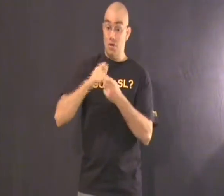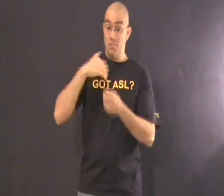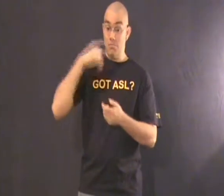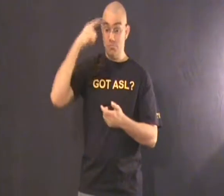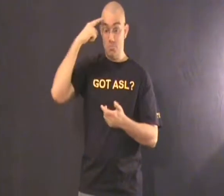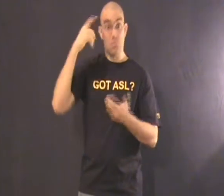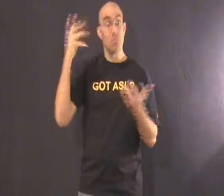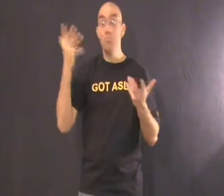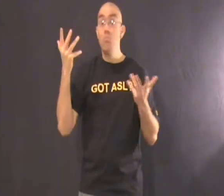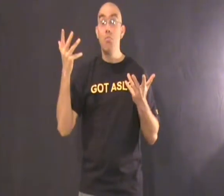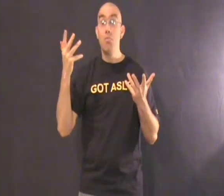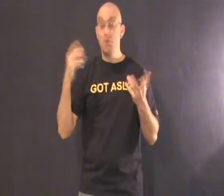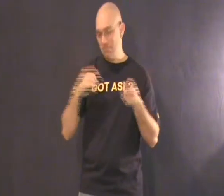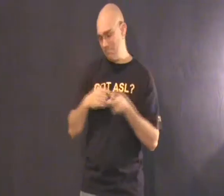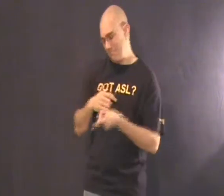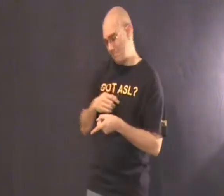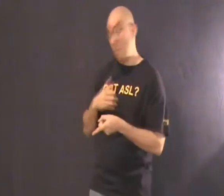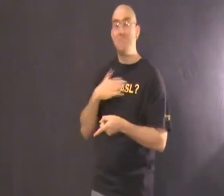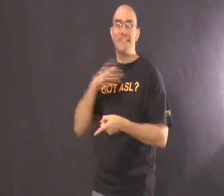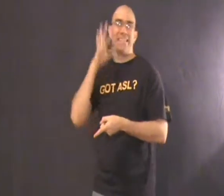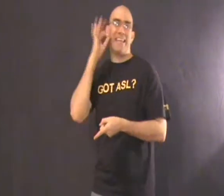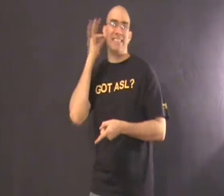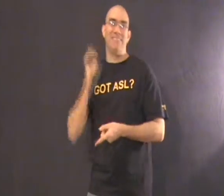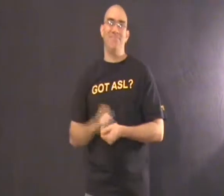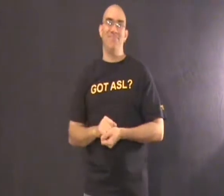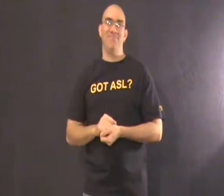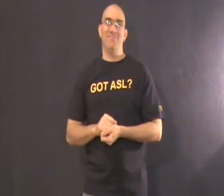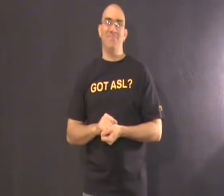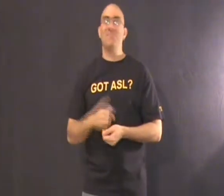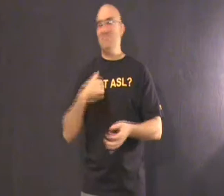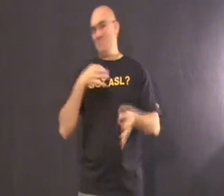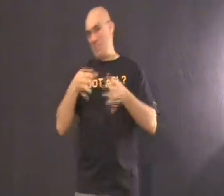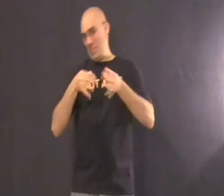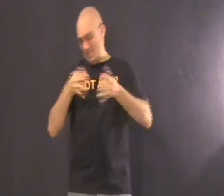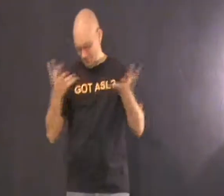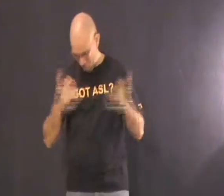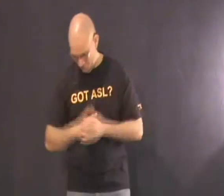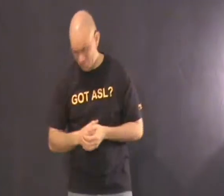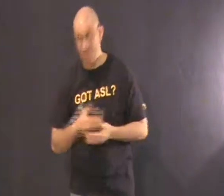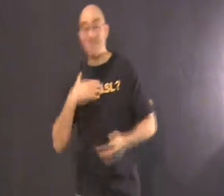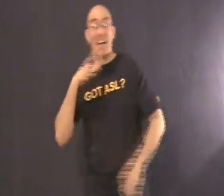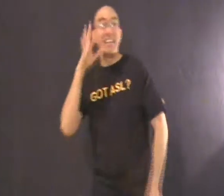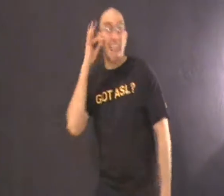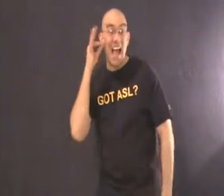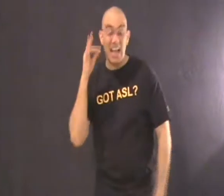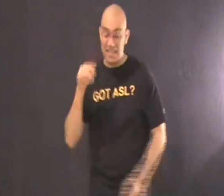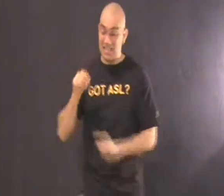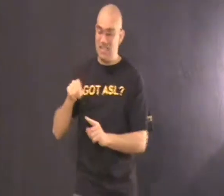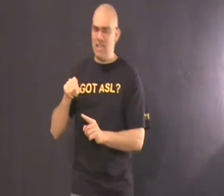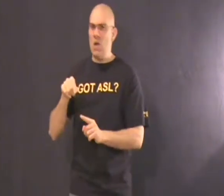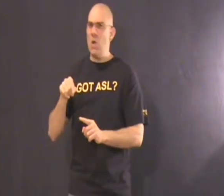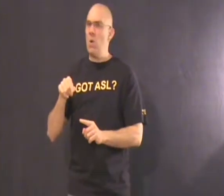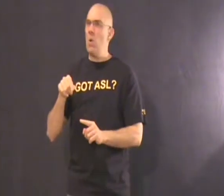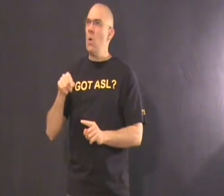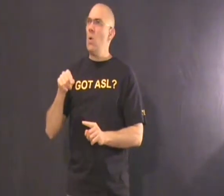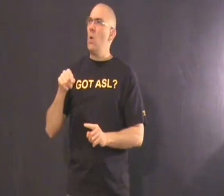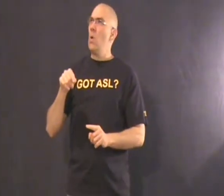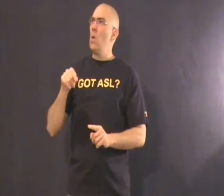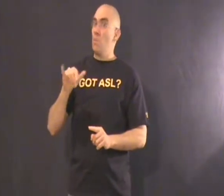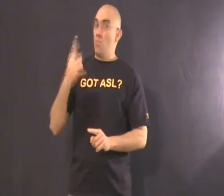where I decided I definitely needed ASL. And it was my cat who changed my mind. So I got a story for you about my cat.